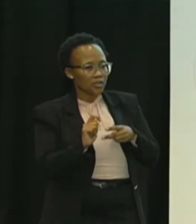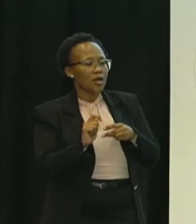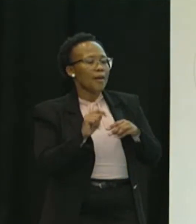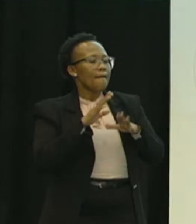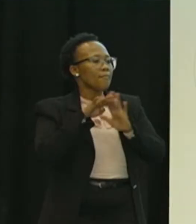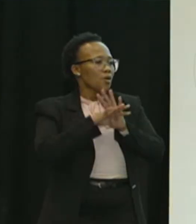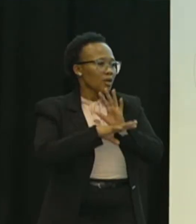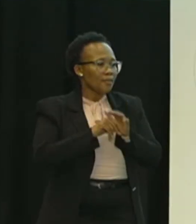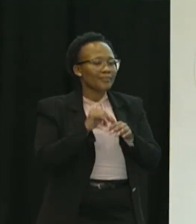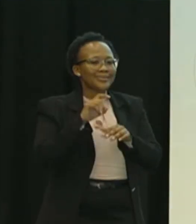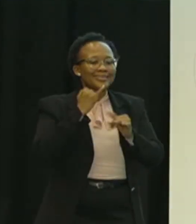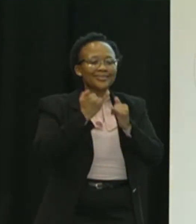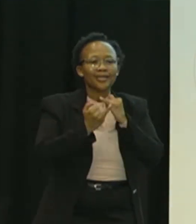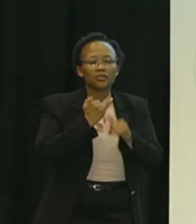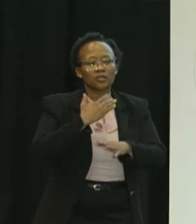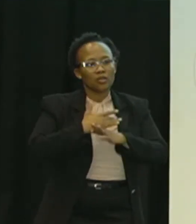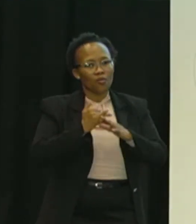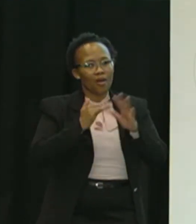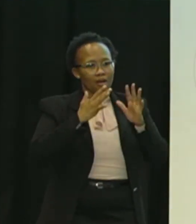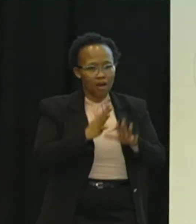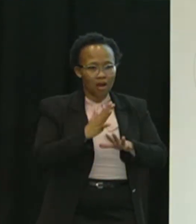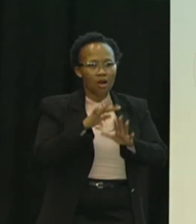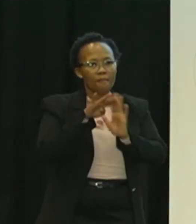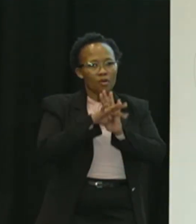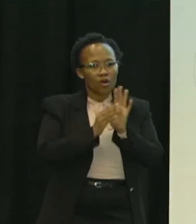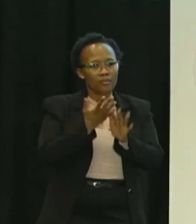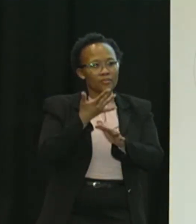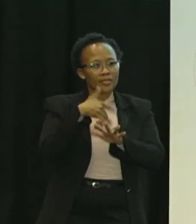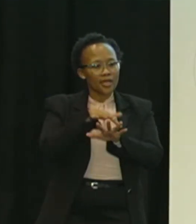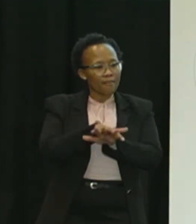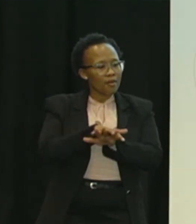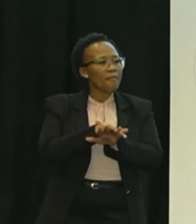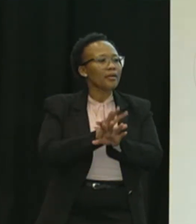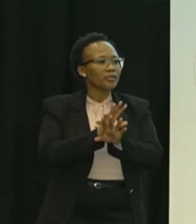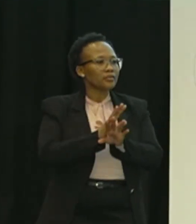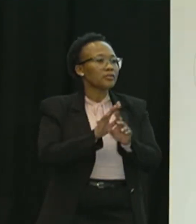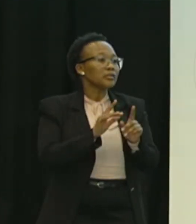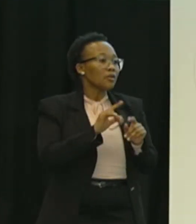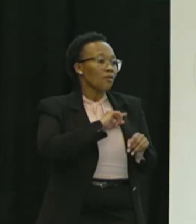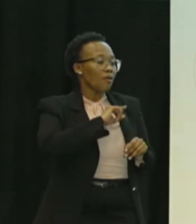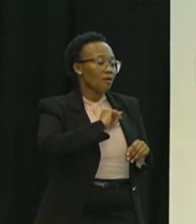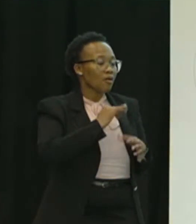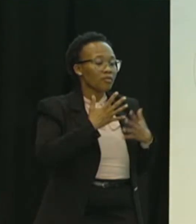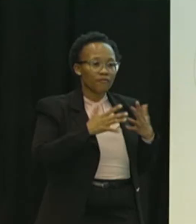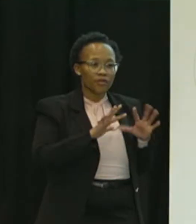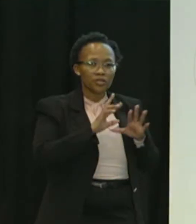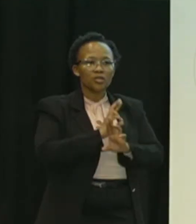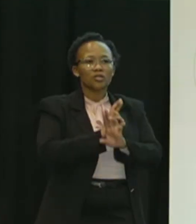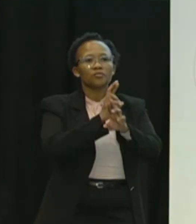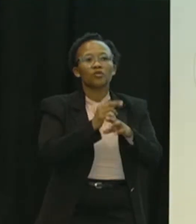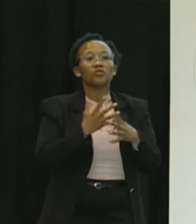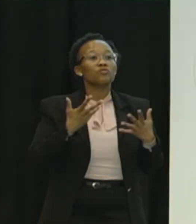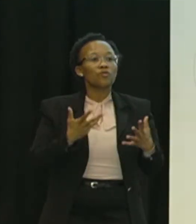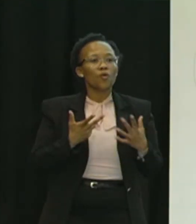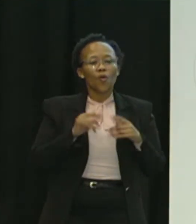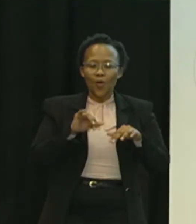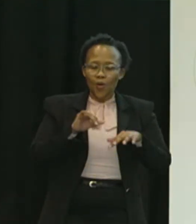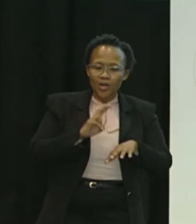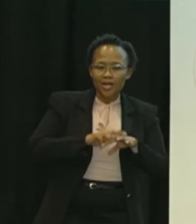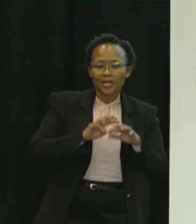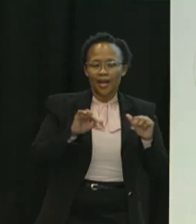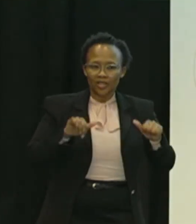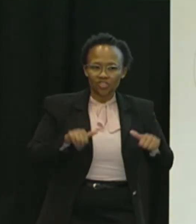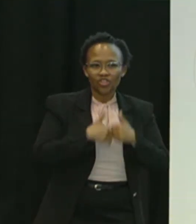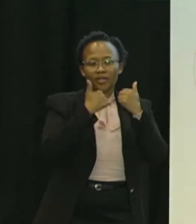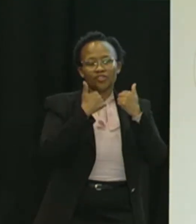been implementing programs as they reach and respond to our critical needs and challenges as sex workers, but